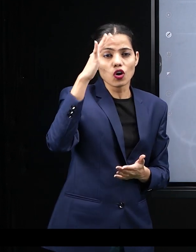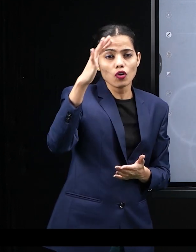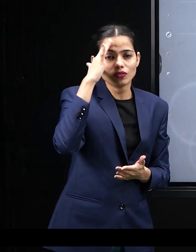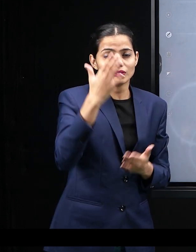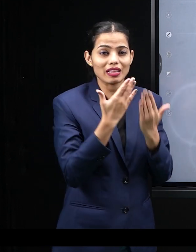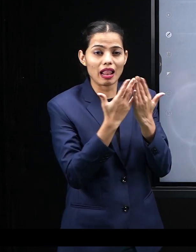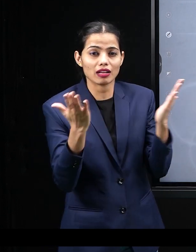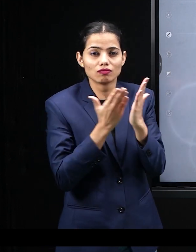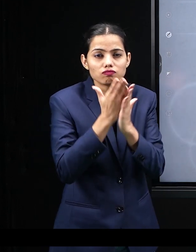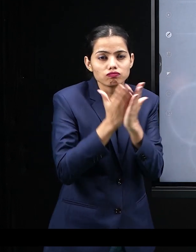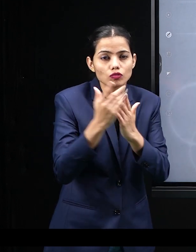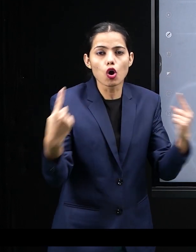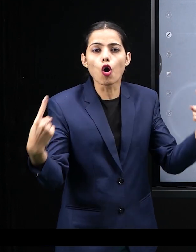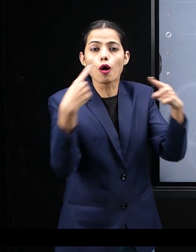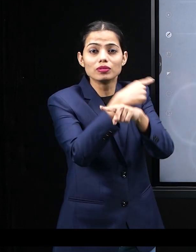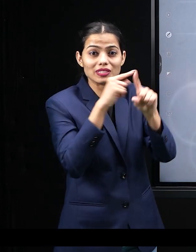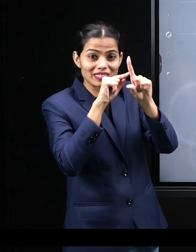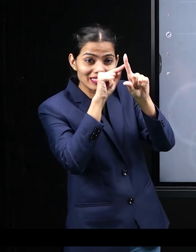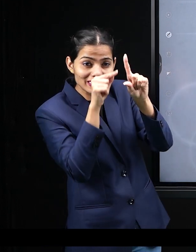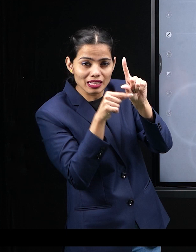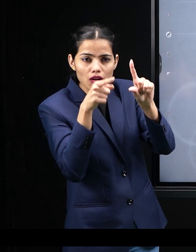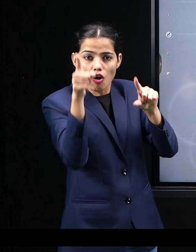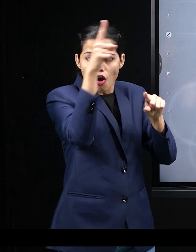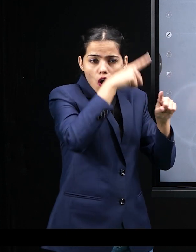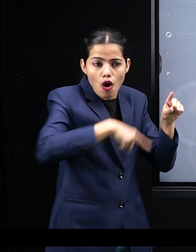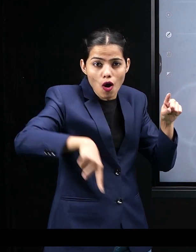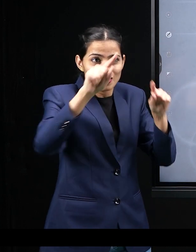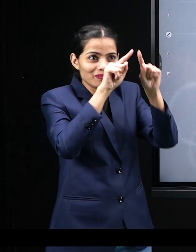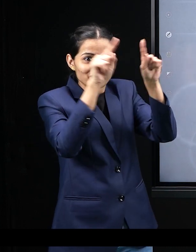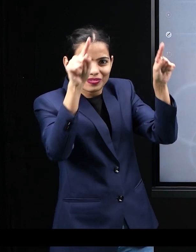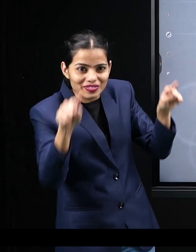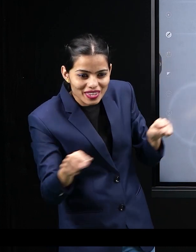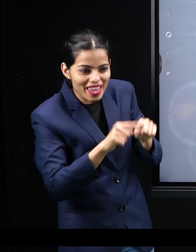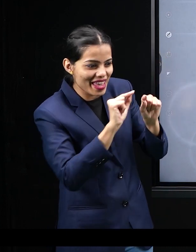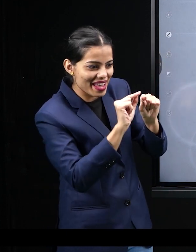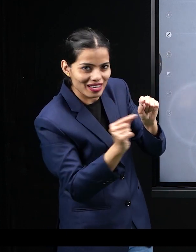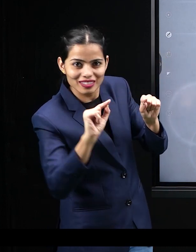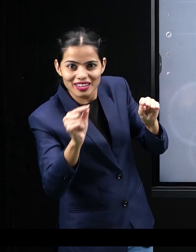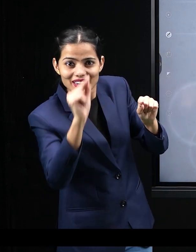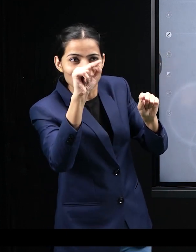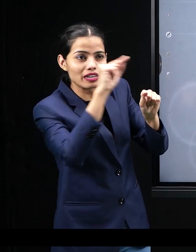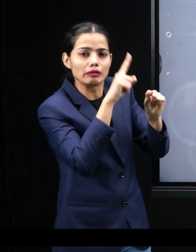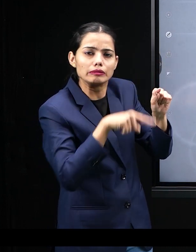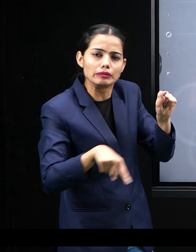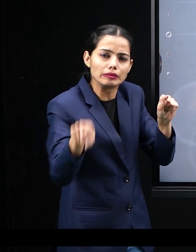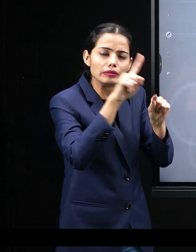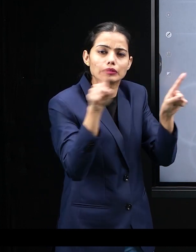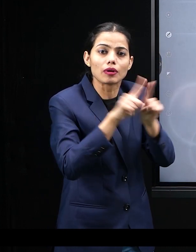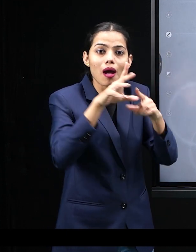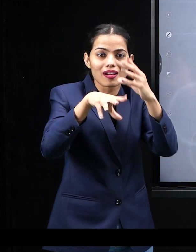Theorem. Any pair of opposite angles of a cyclic quadrilateral has the sum of 180 degree.